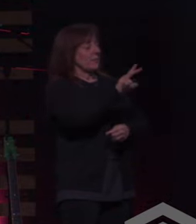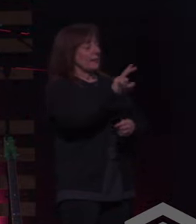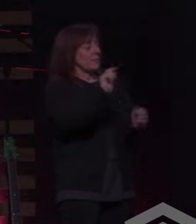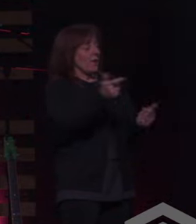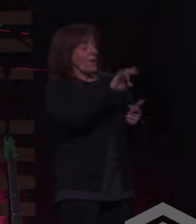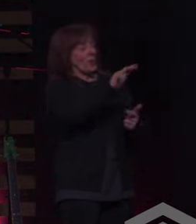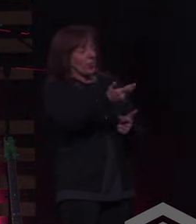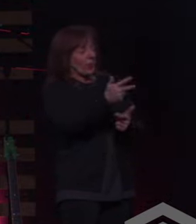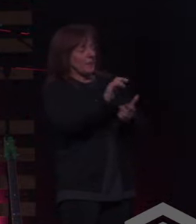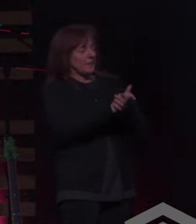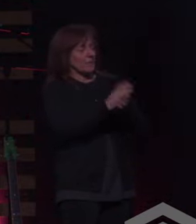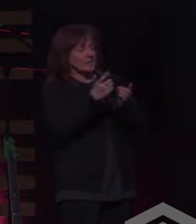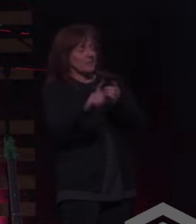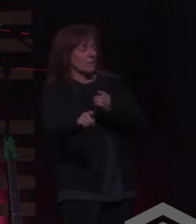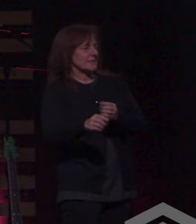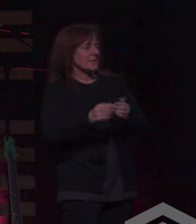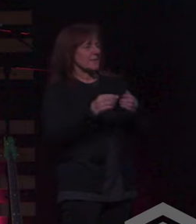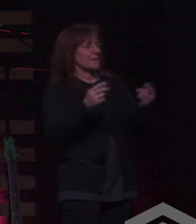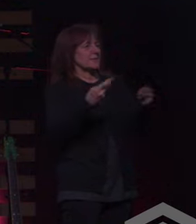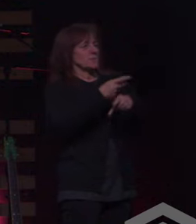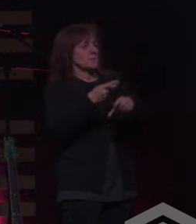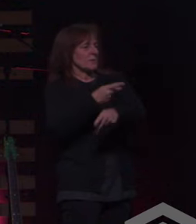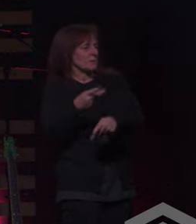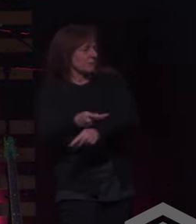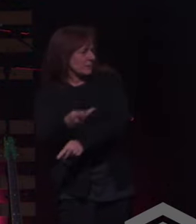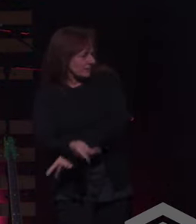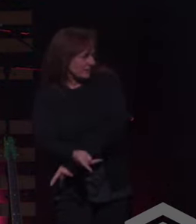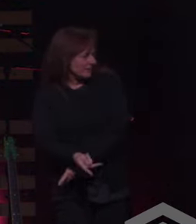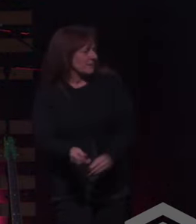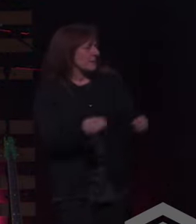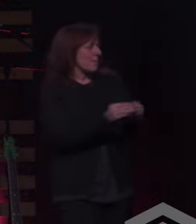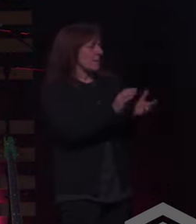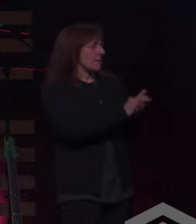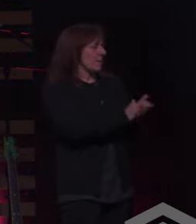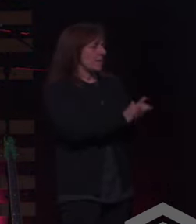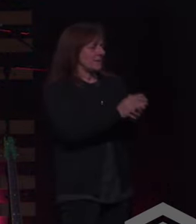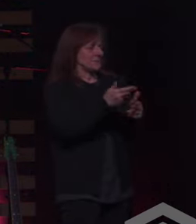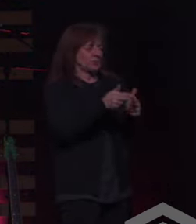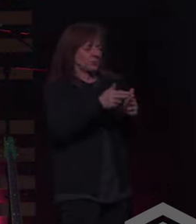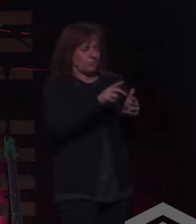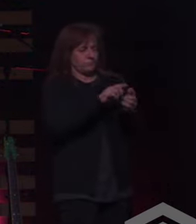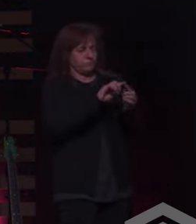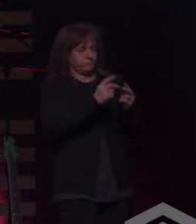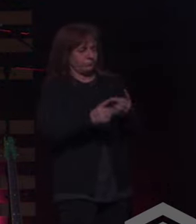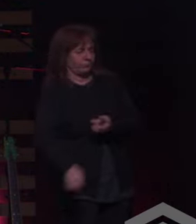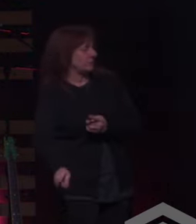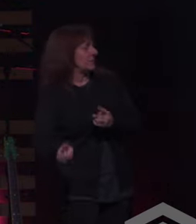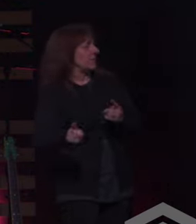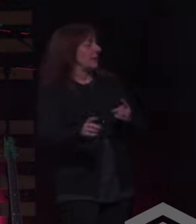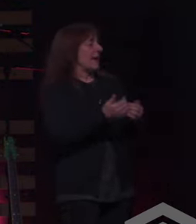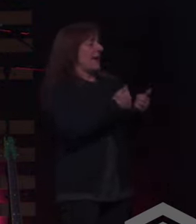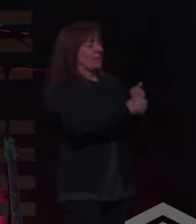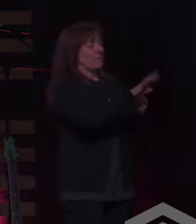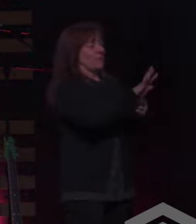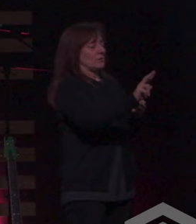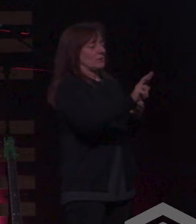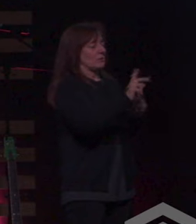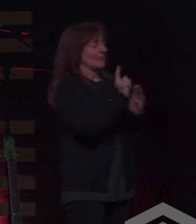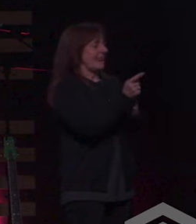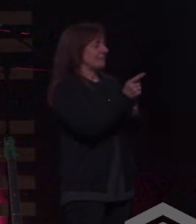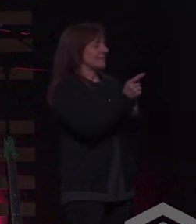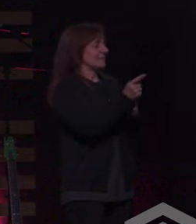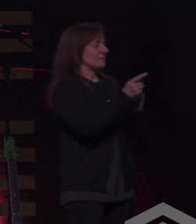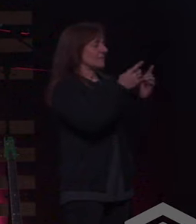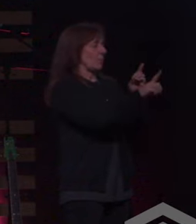all third marriages end in divorce. And it goes on and on and on the more you get married. Every 42 seconds, there is